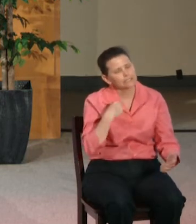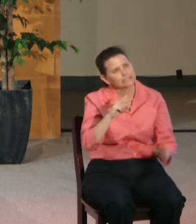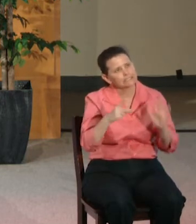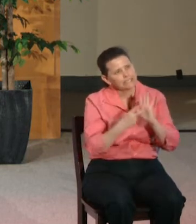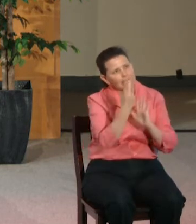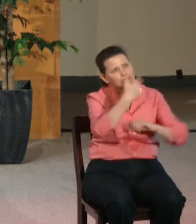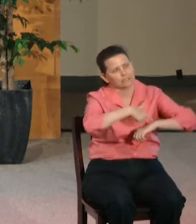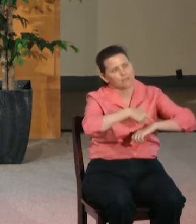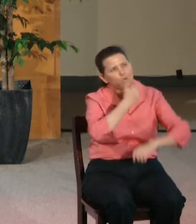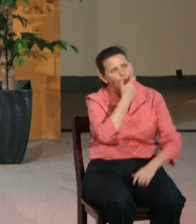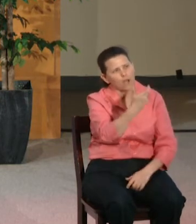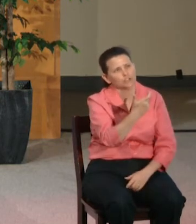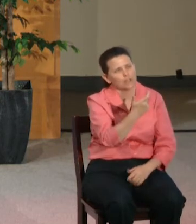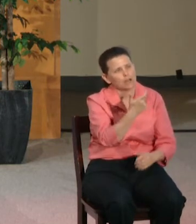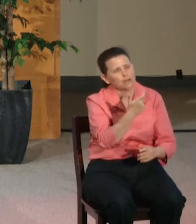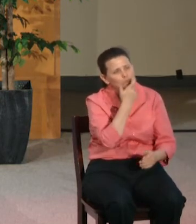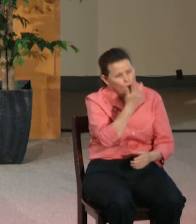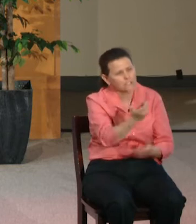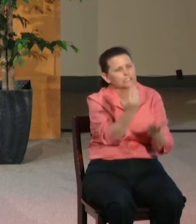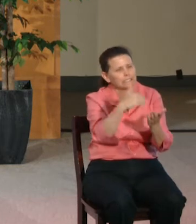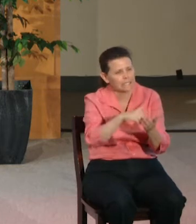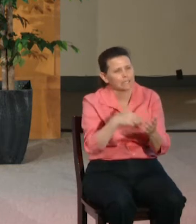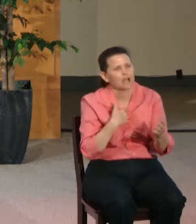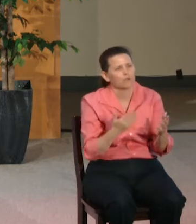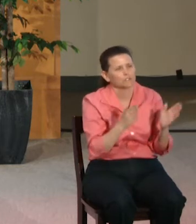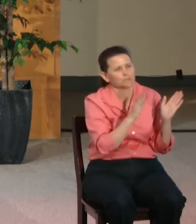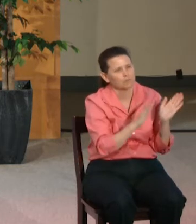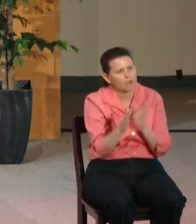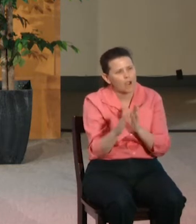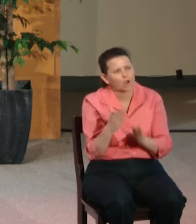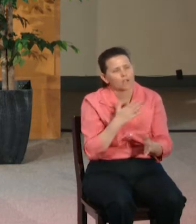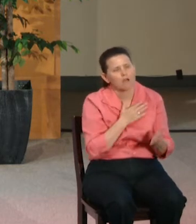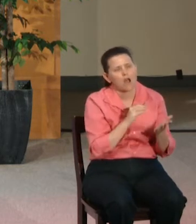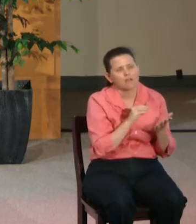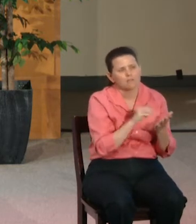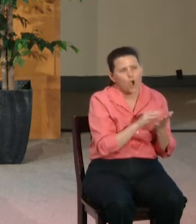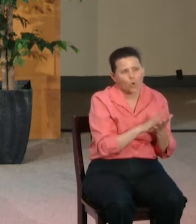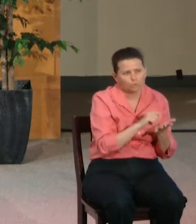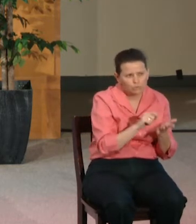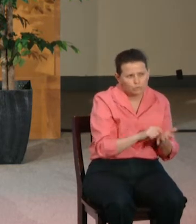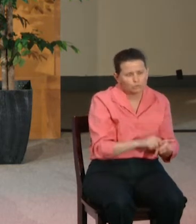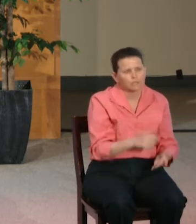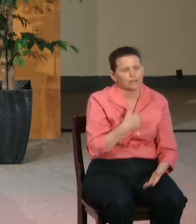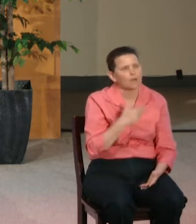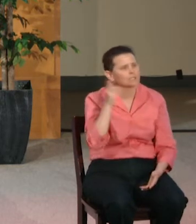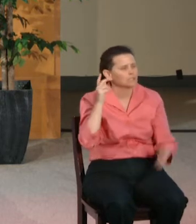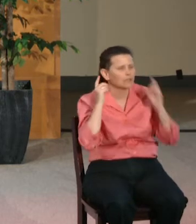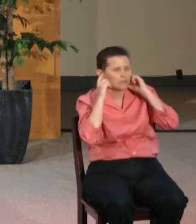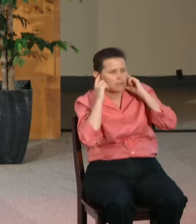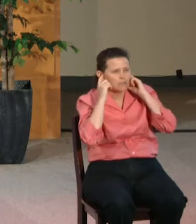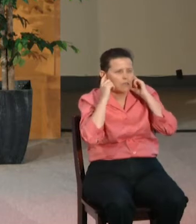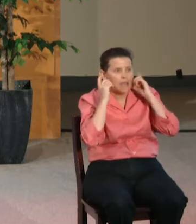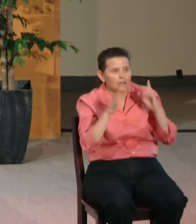early. And I was preparing my notes, and it was kind of on my iPad playing, and I had my earbuds in, and I'm listening to it and everything, and I'm catching things